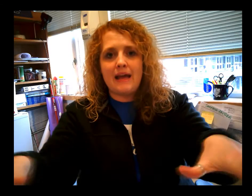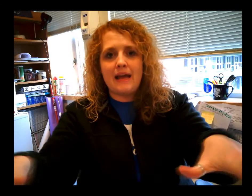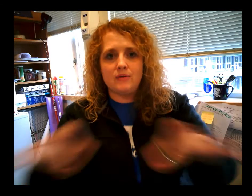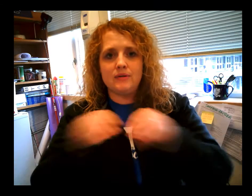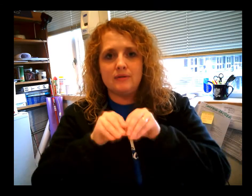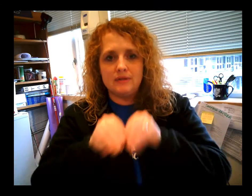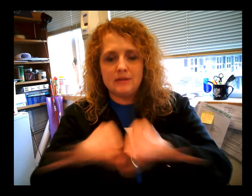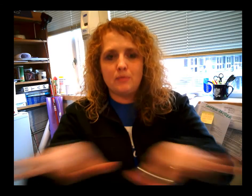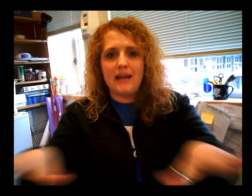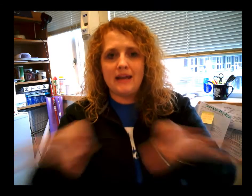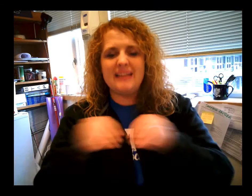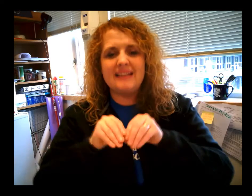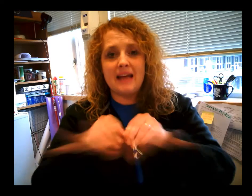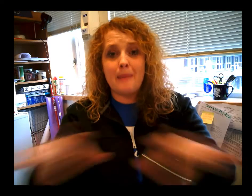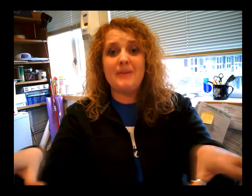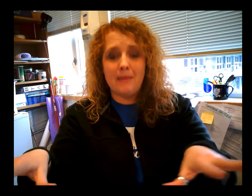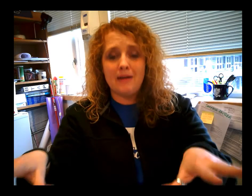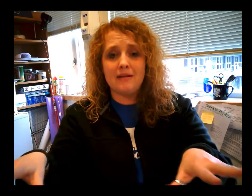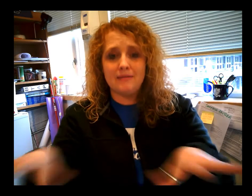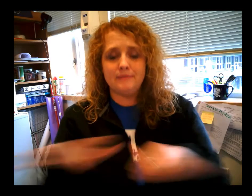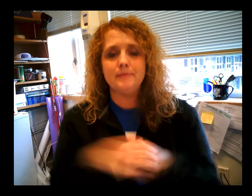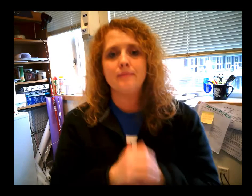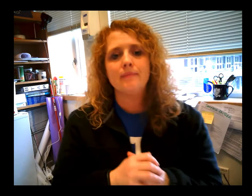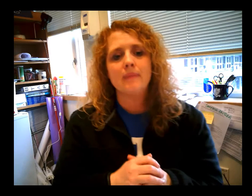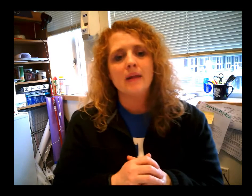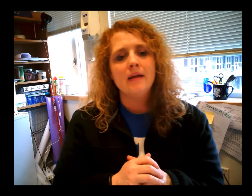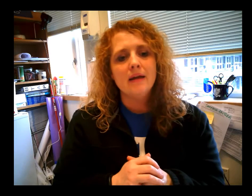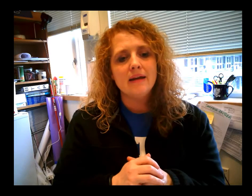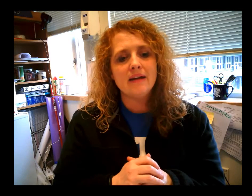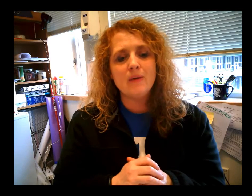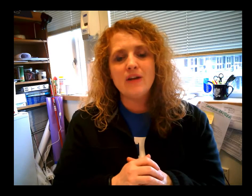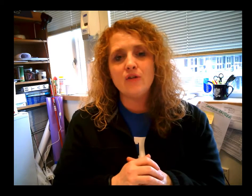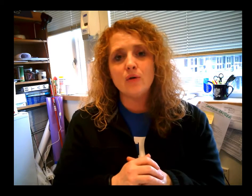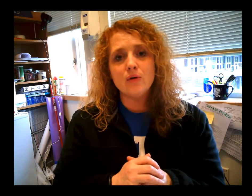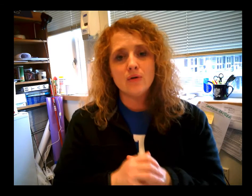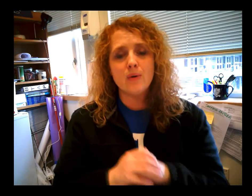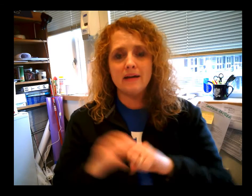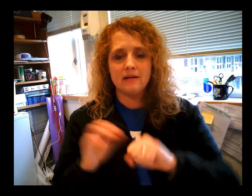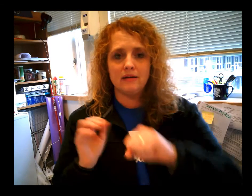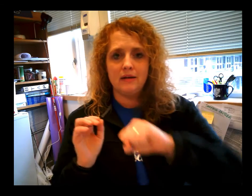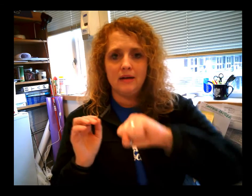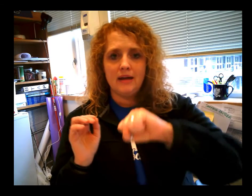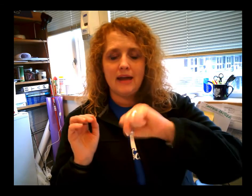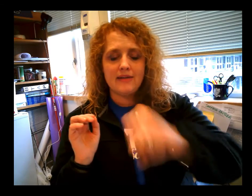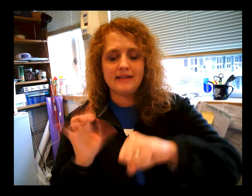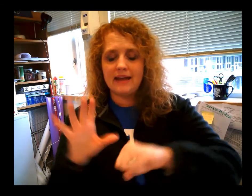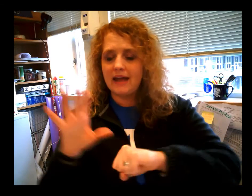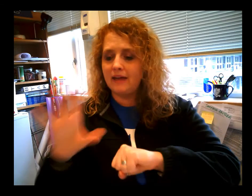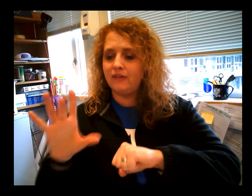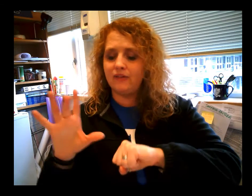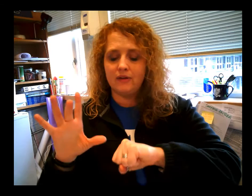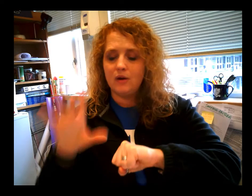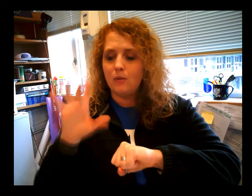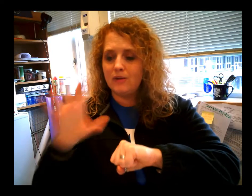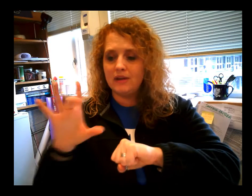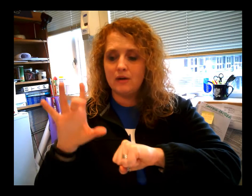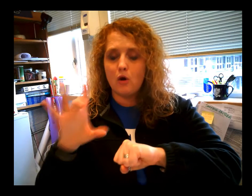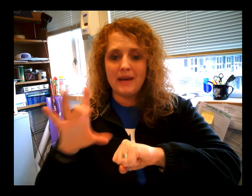out. Spreading. It's an epidemic. Next one is earthquake, and that's an S with an open